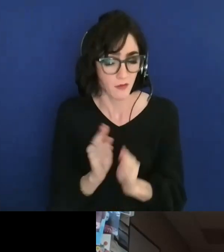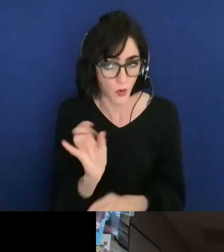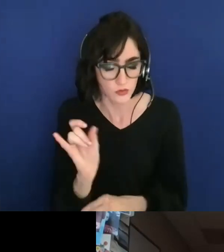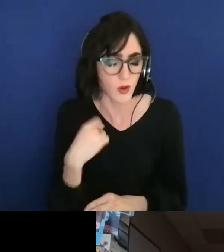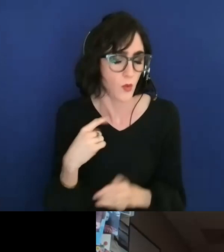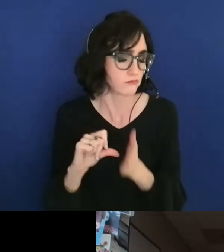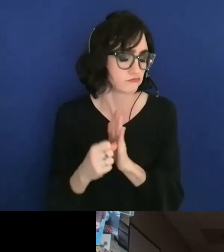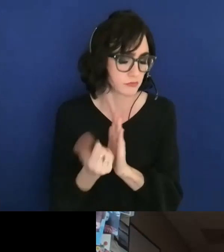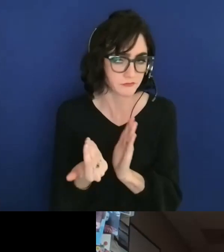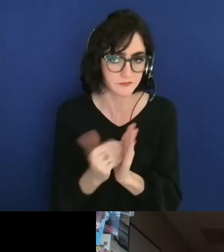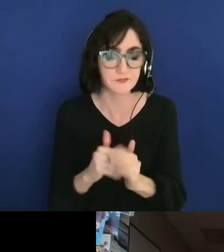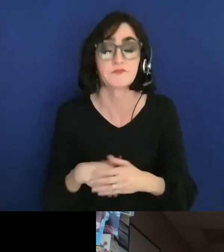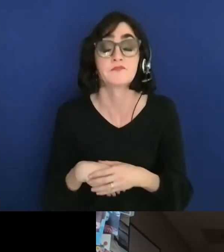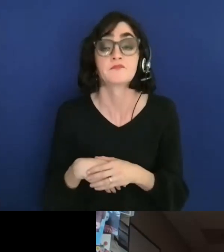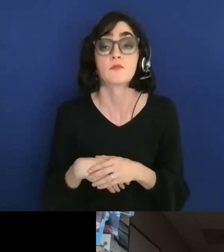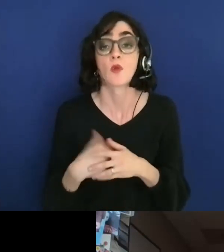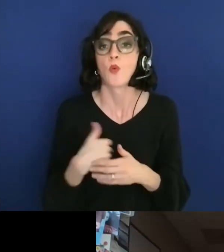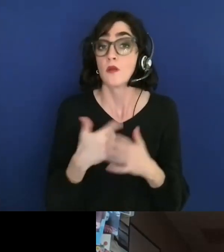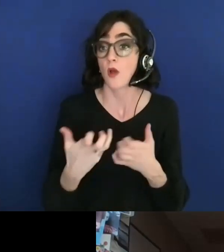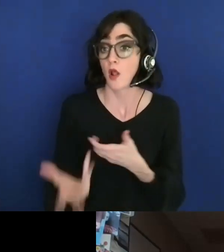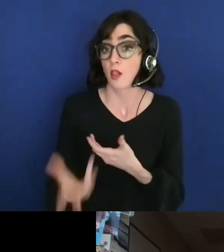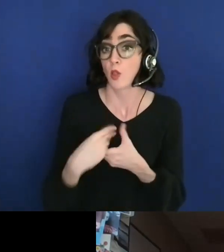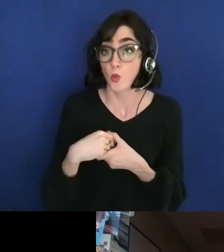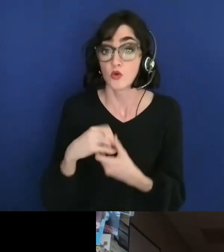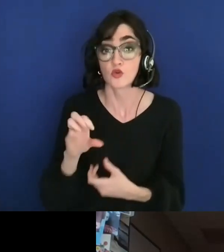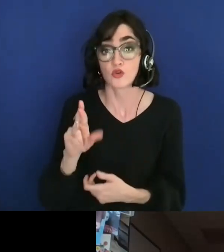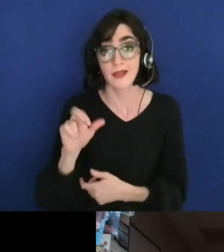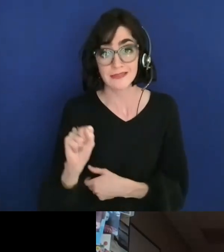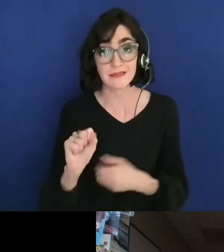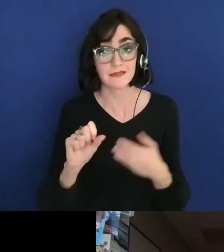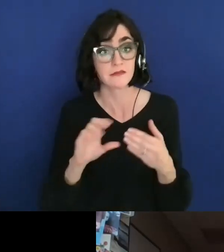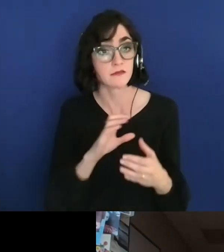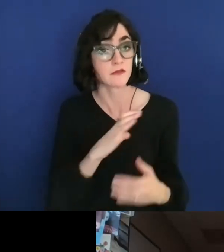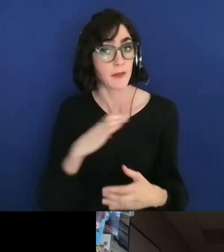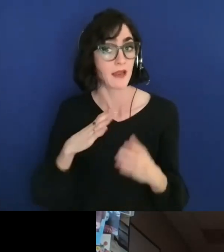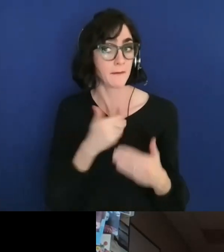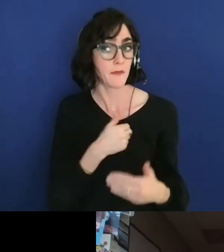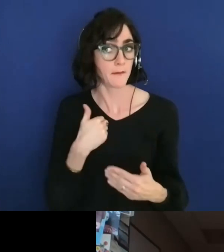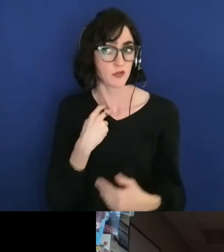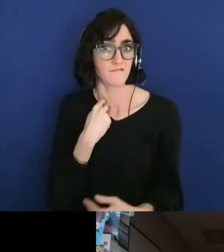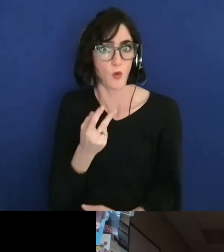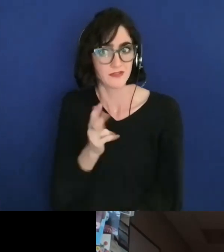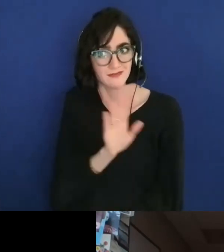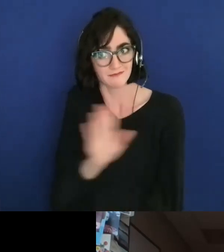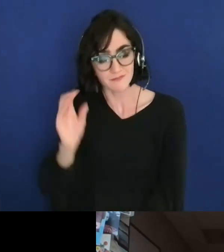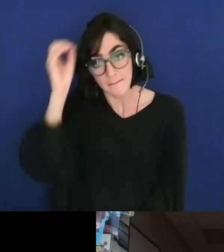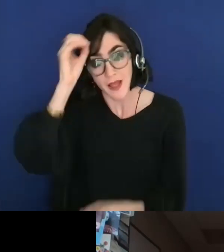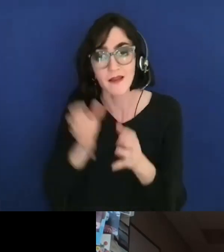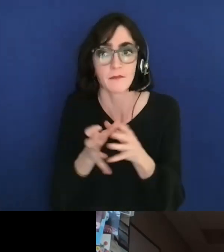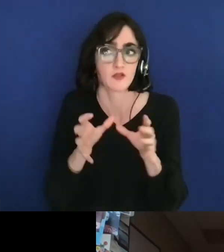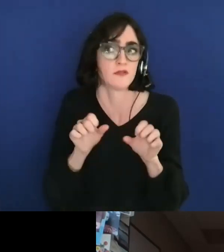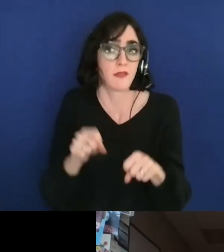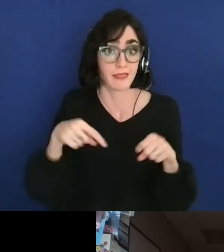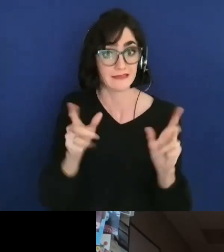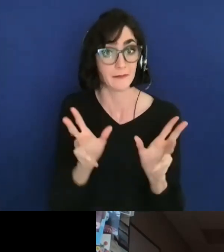are wanting to include CRIS Committee member voices as much as possible in these meetings. So if you would be interested